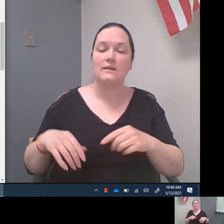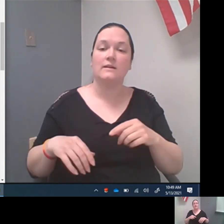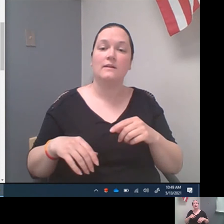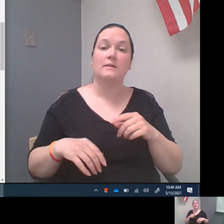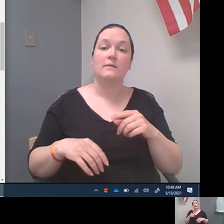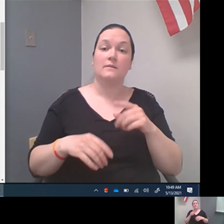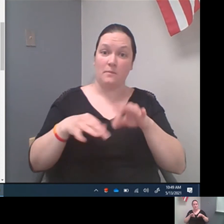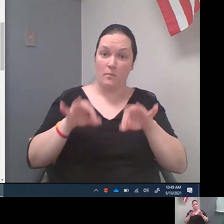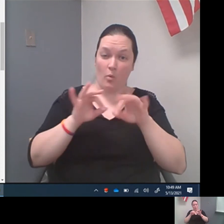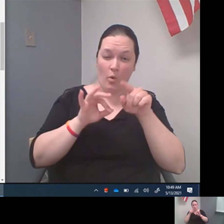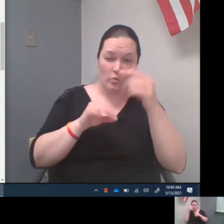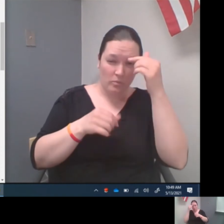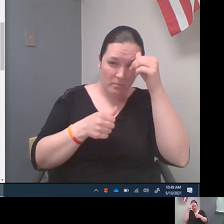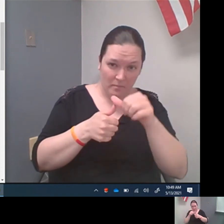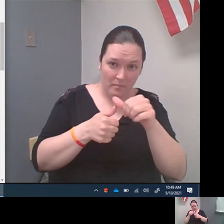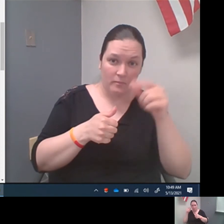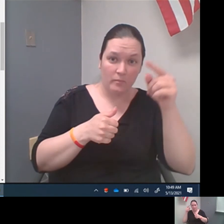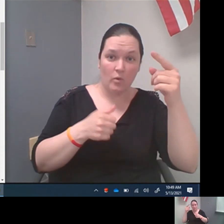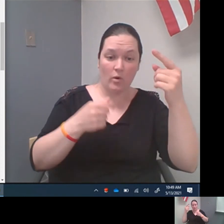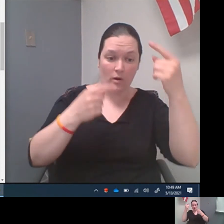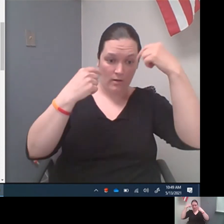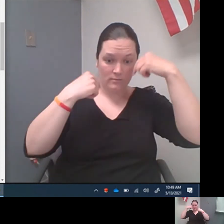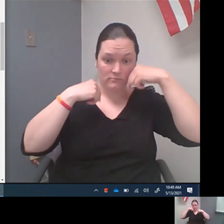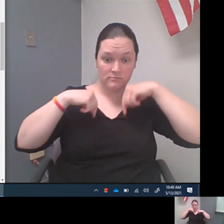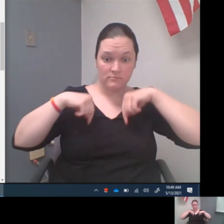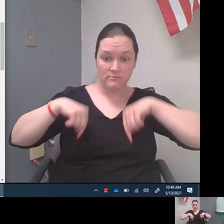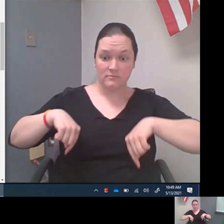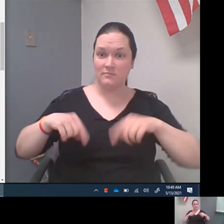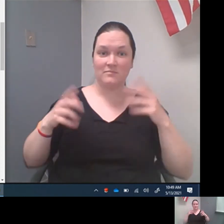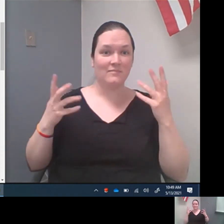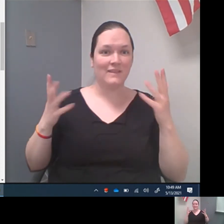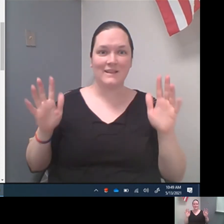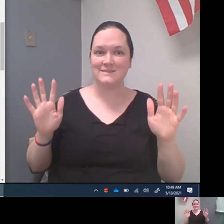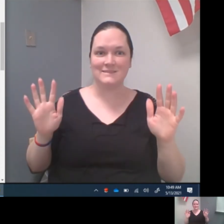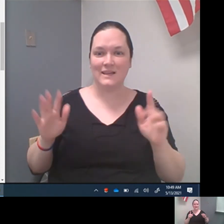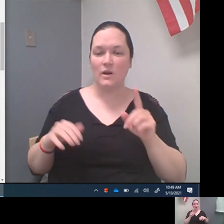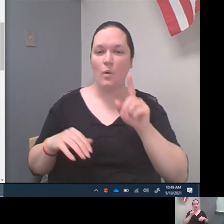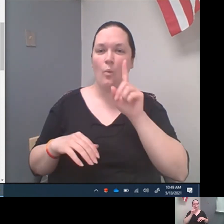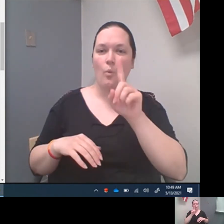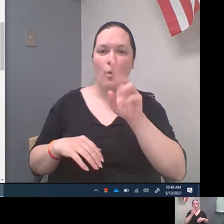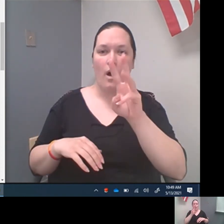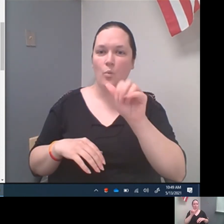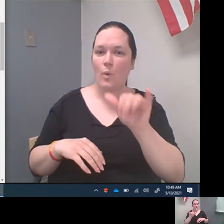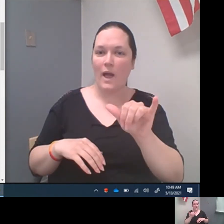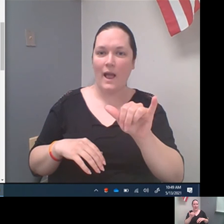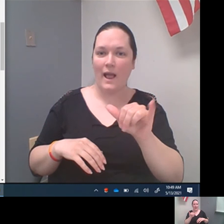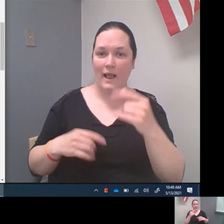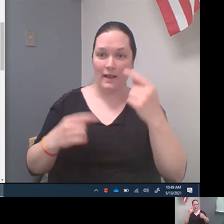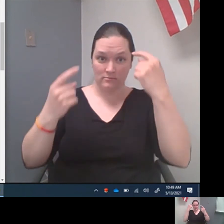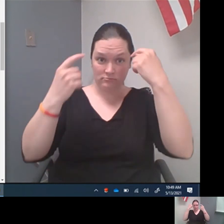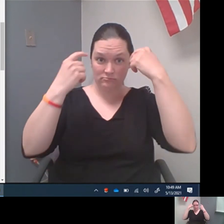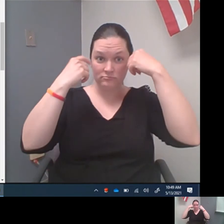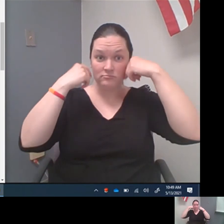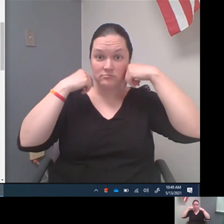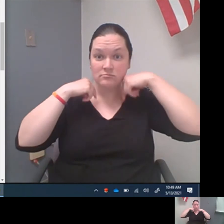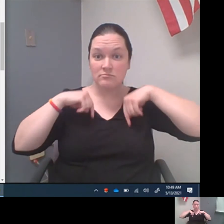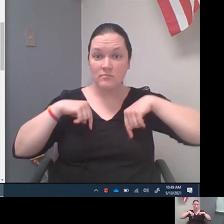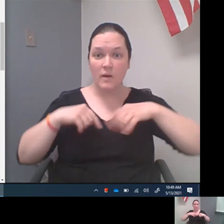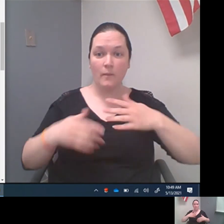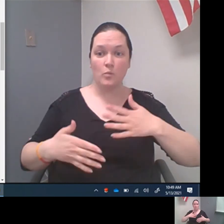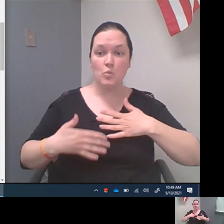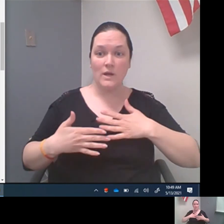that it goes in, and then that's it. In other words, it's one-way flow. When we breathe in,